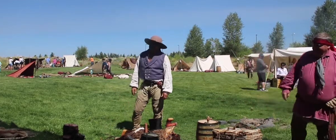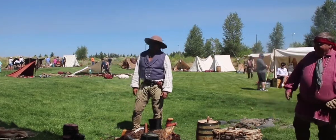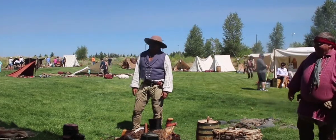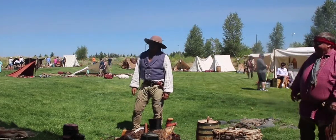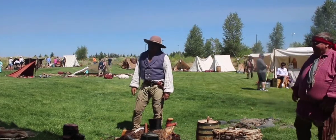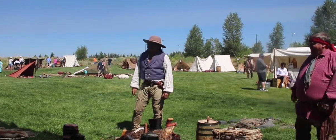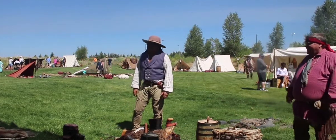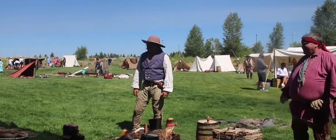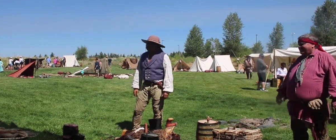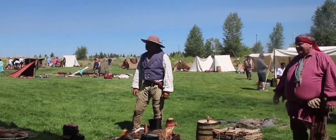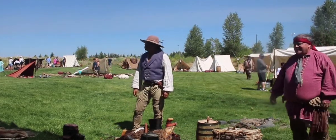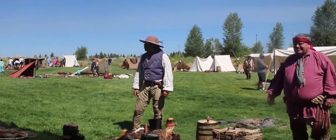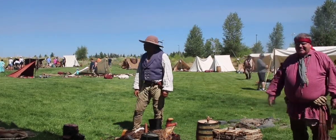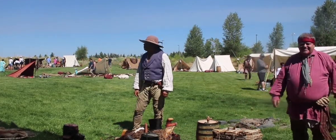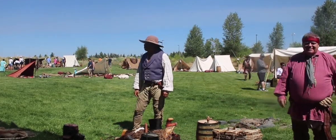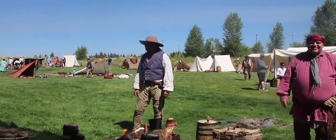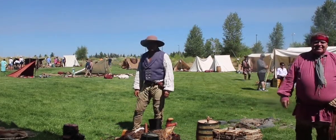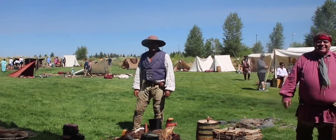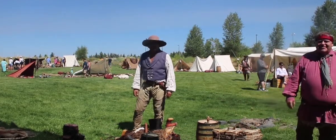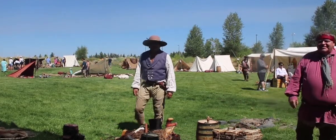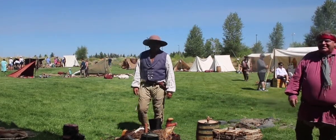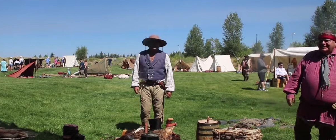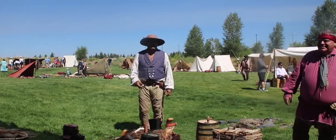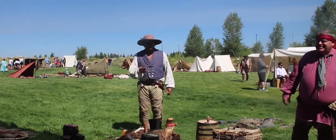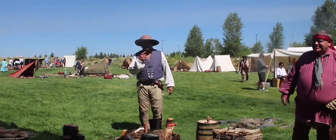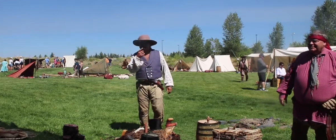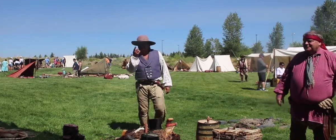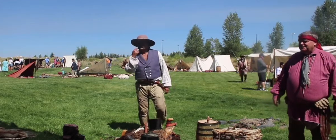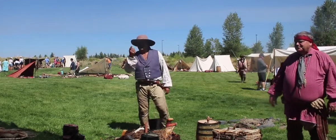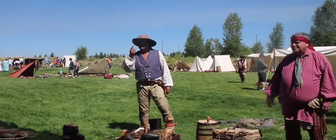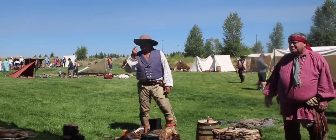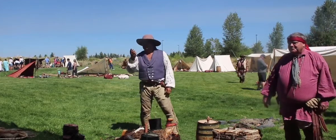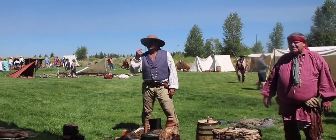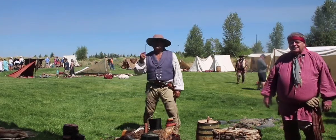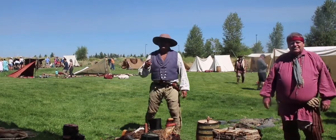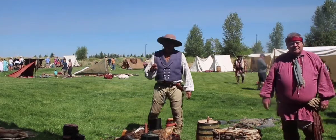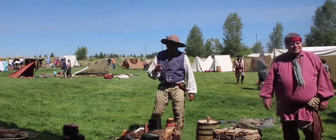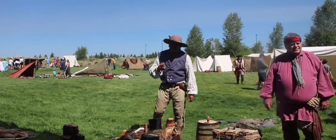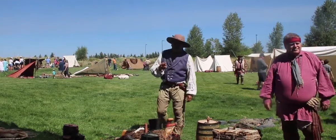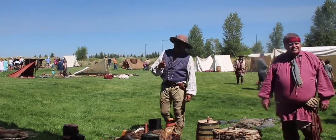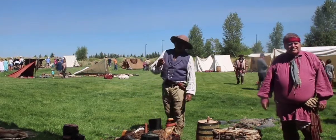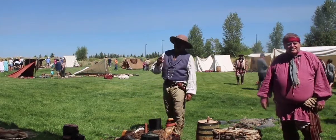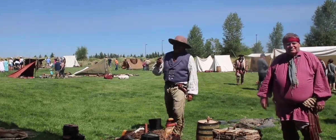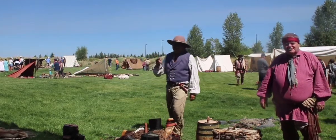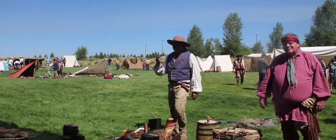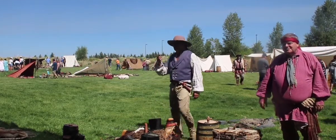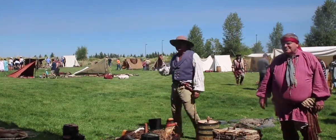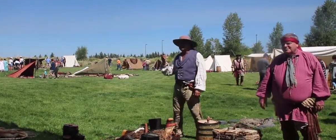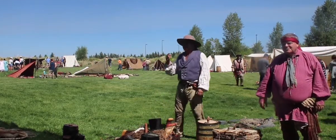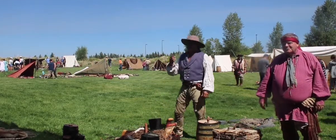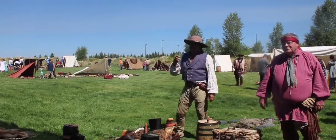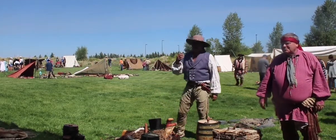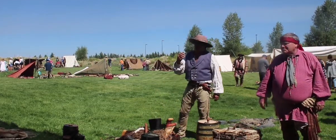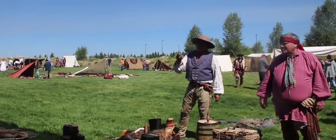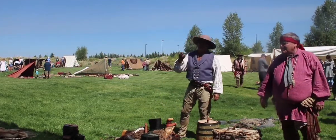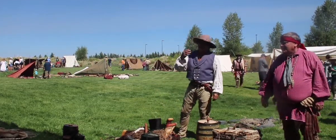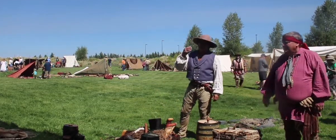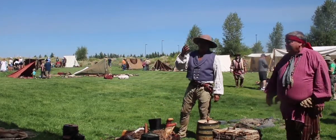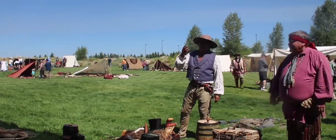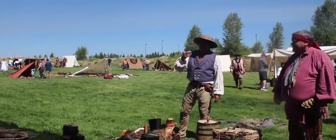rule of when they do Indian Sign Language is you look at the person. You don't look away because that's really rude, plus you're going to miss